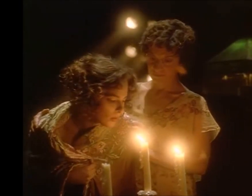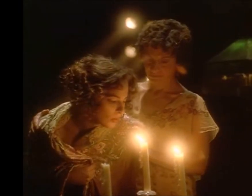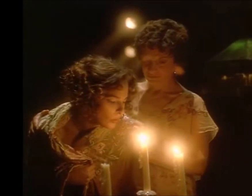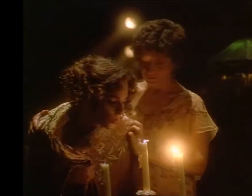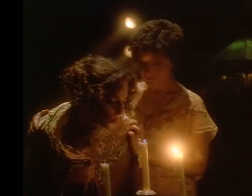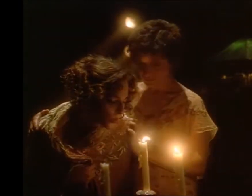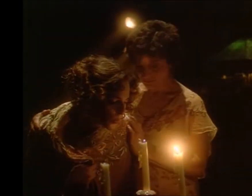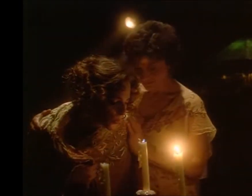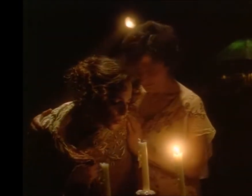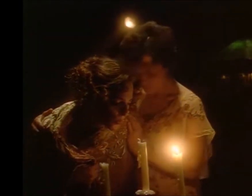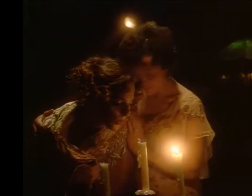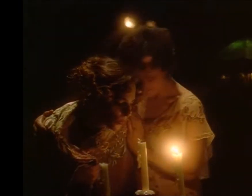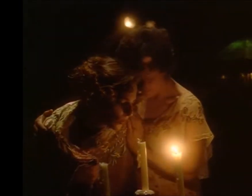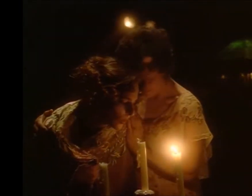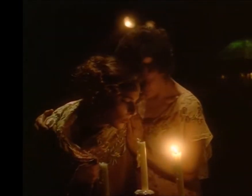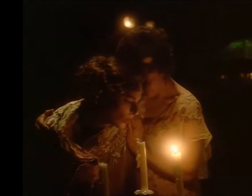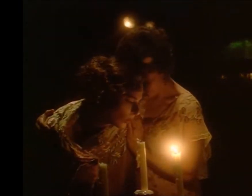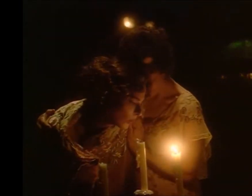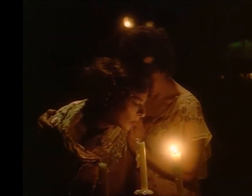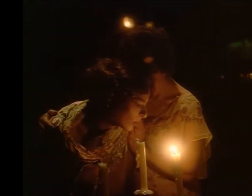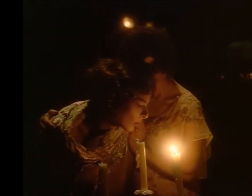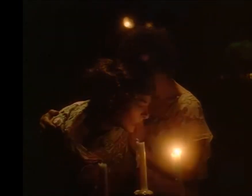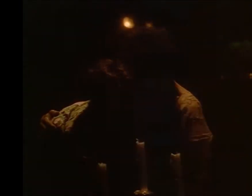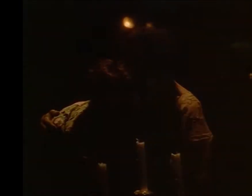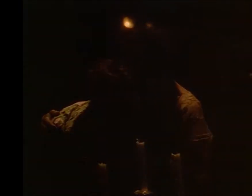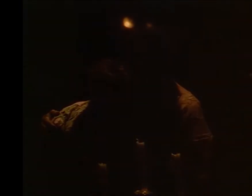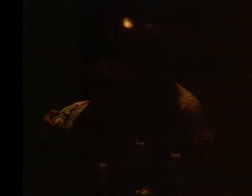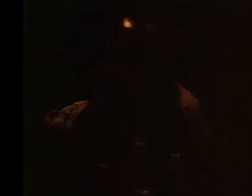And so... Goodbye.